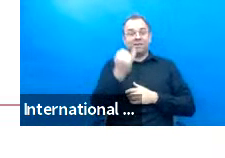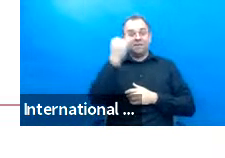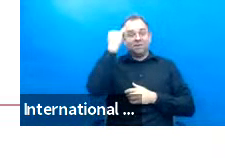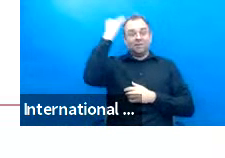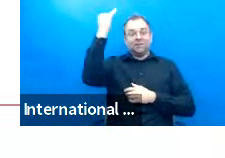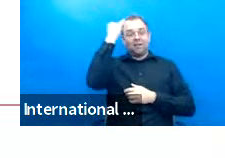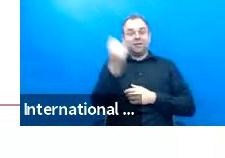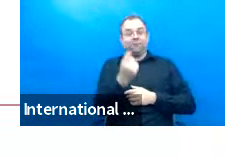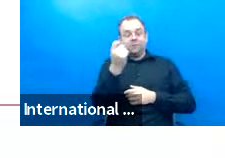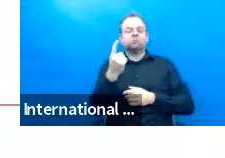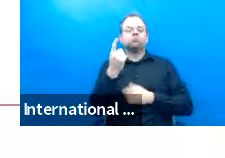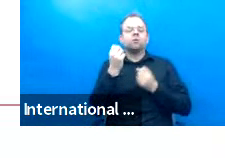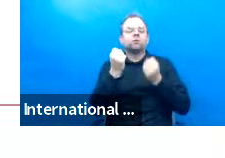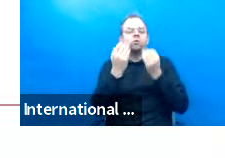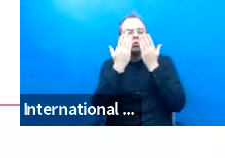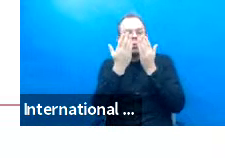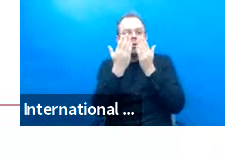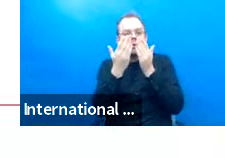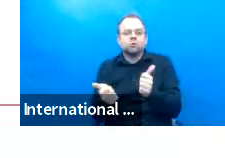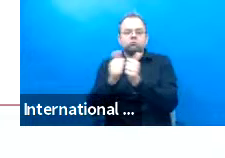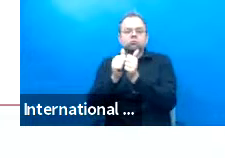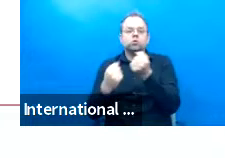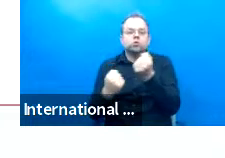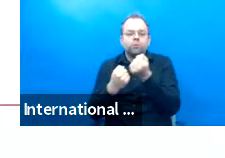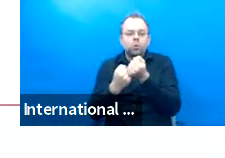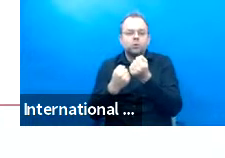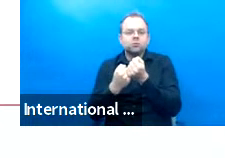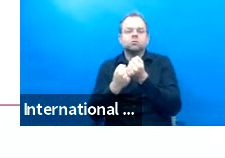of barriers.